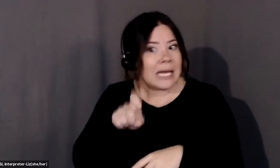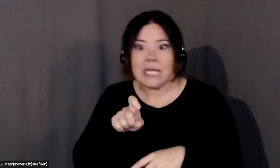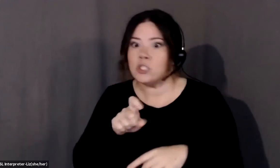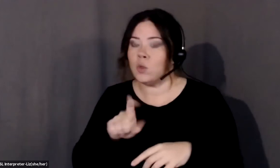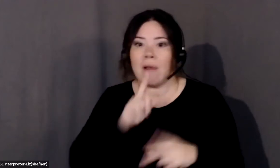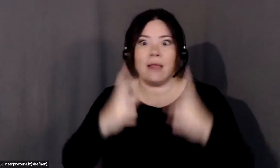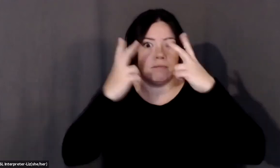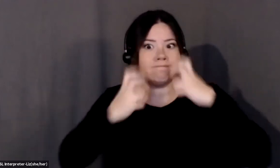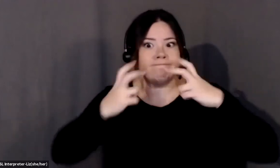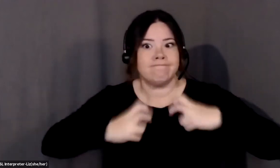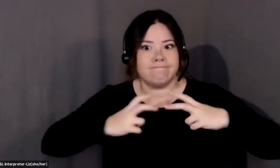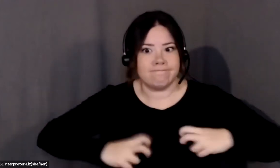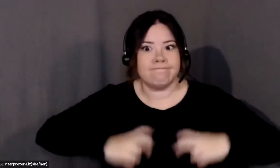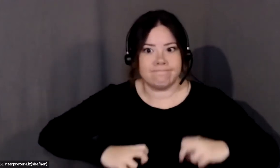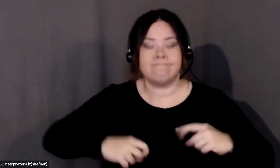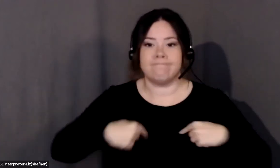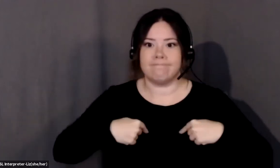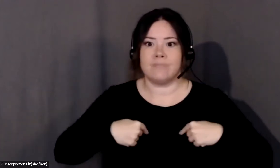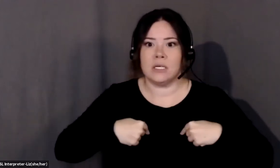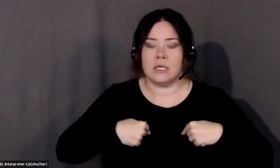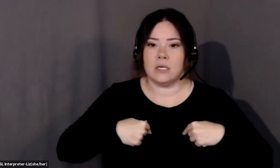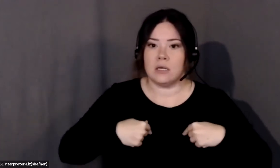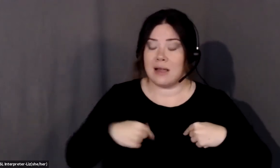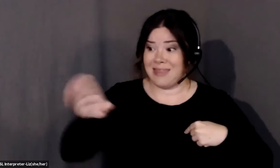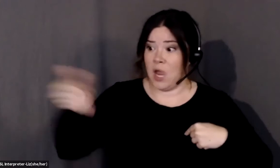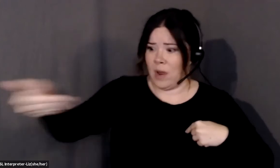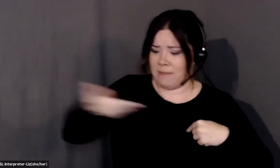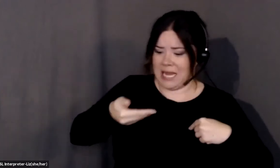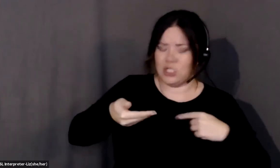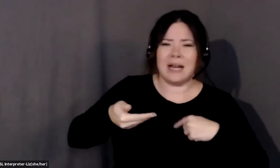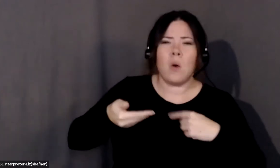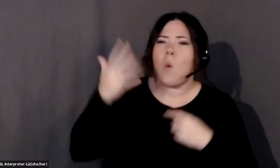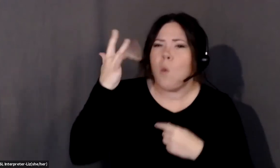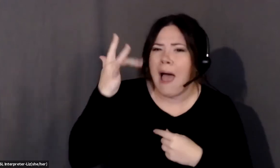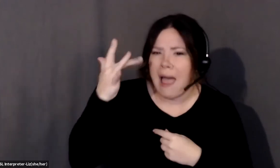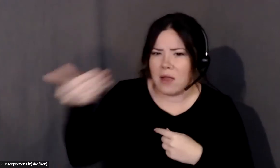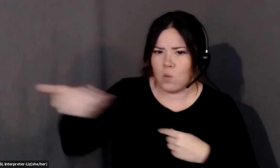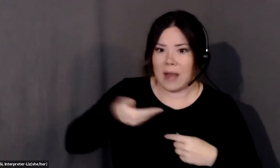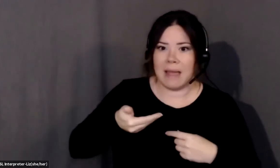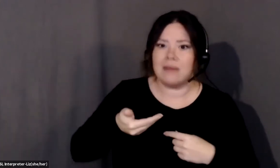souls, what are they recommending and why? Let's talk about it.